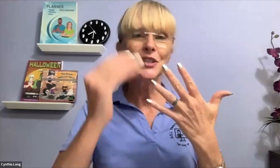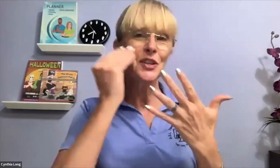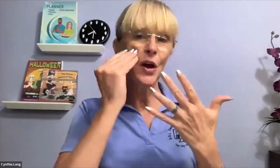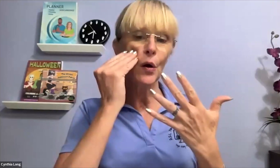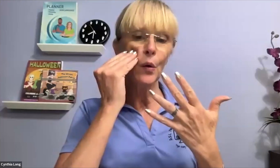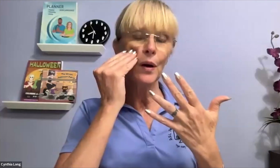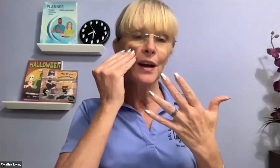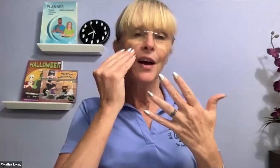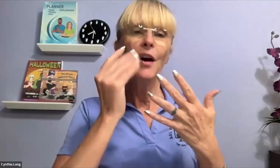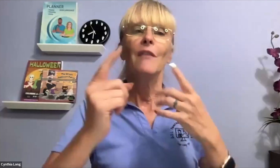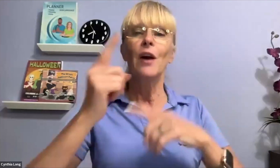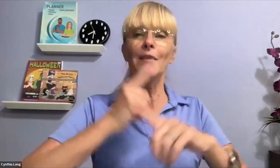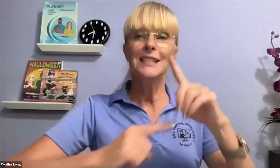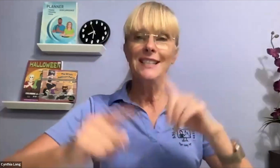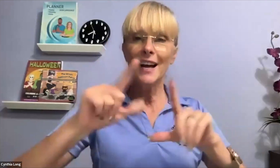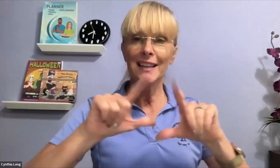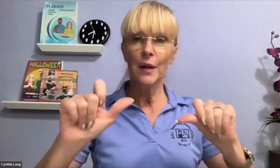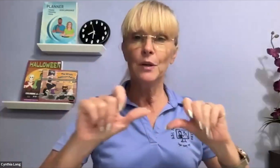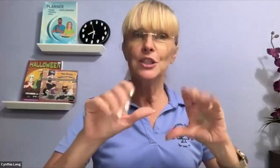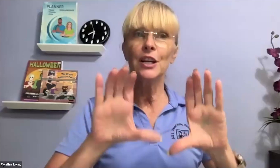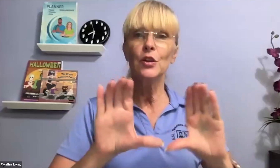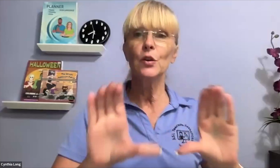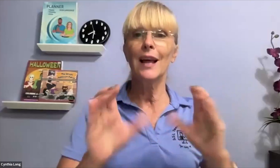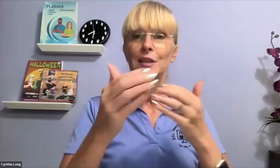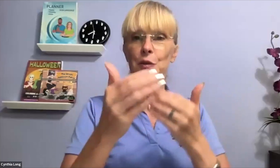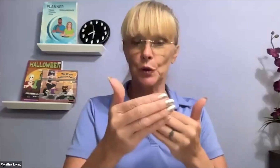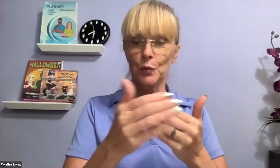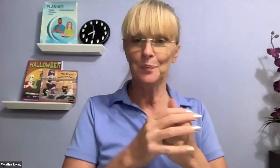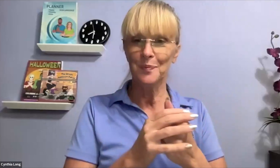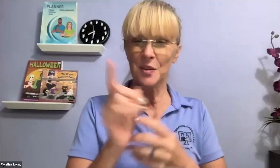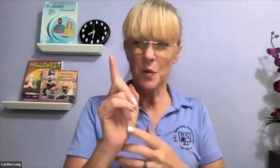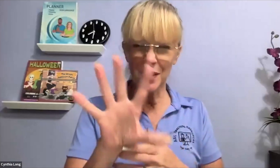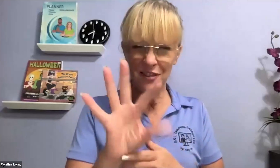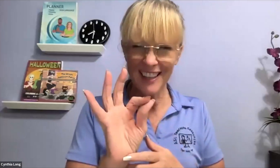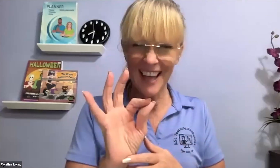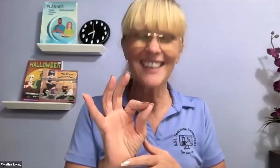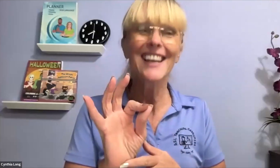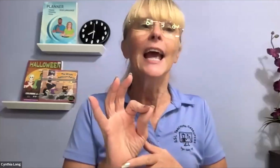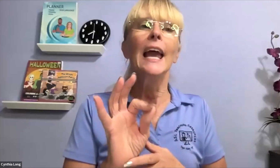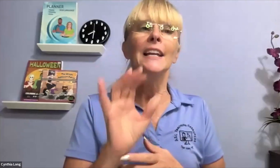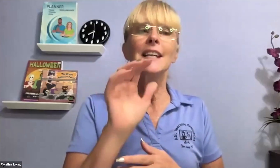to know for having sign language in your classroom. So where do you find that? It is at